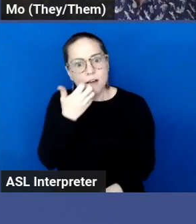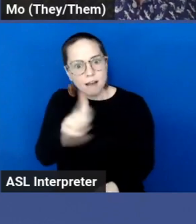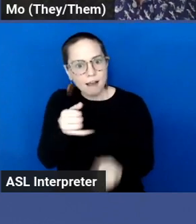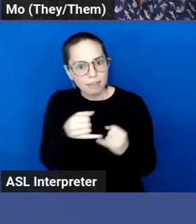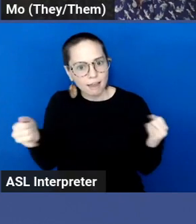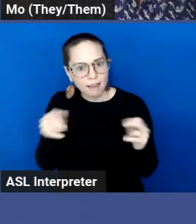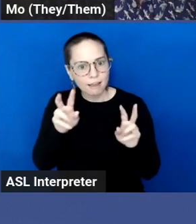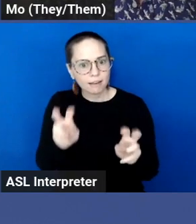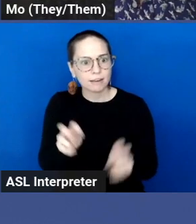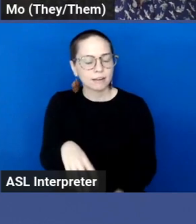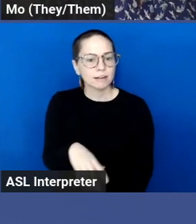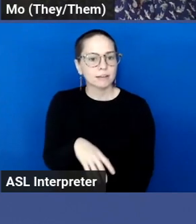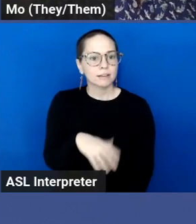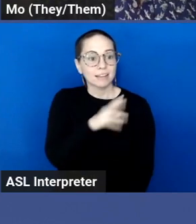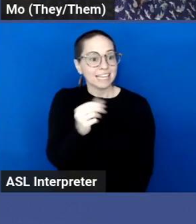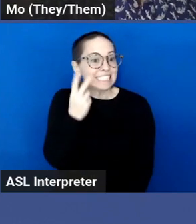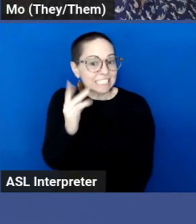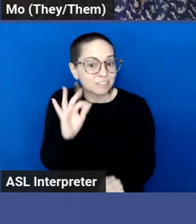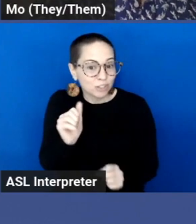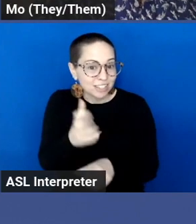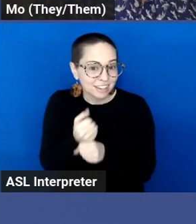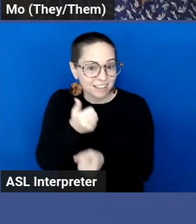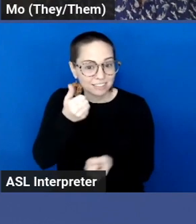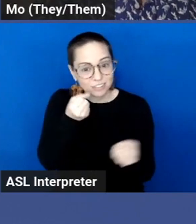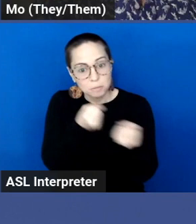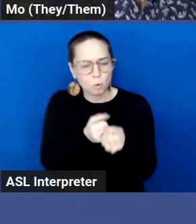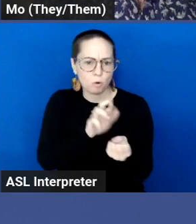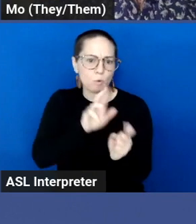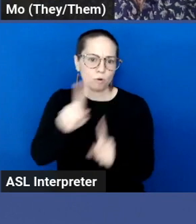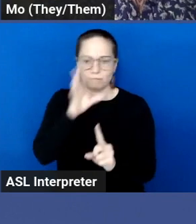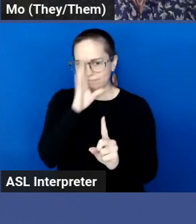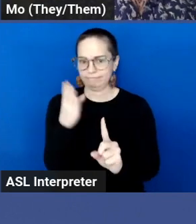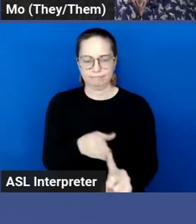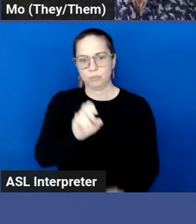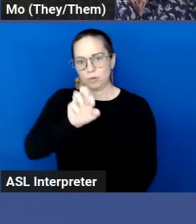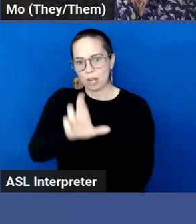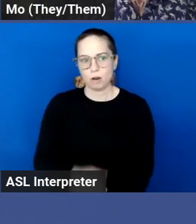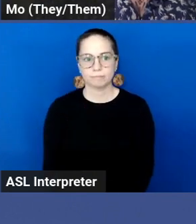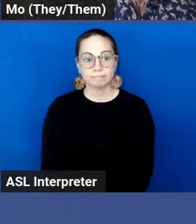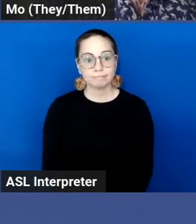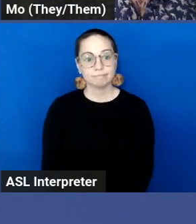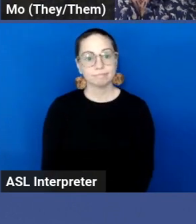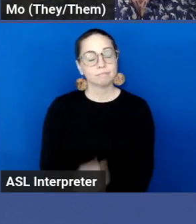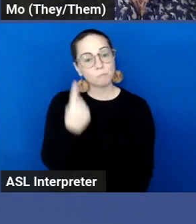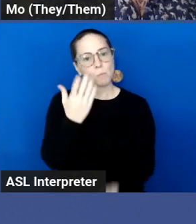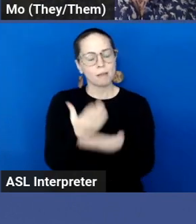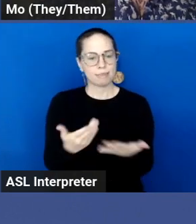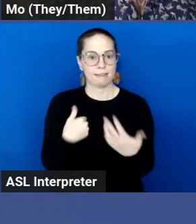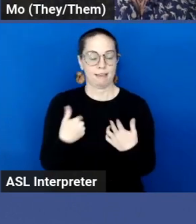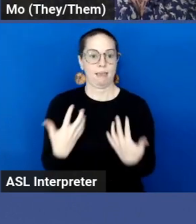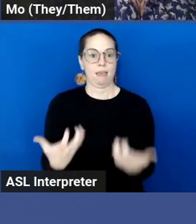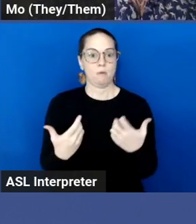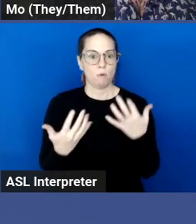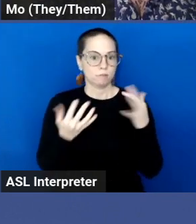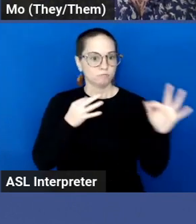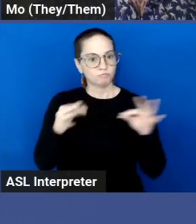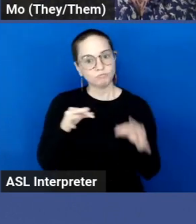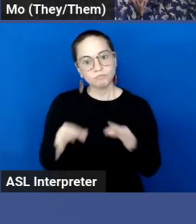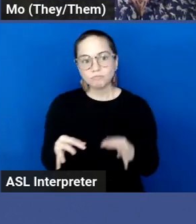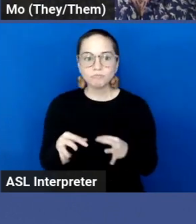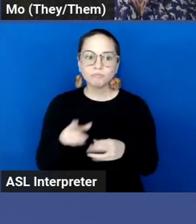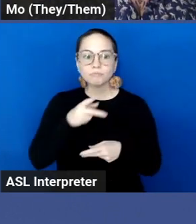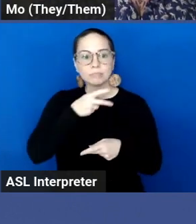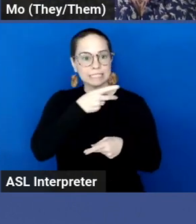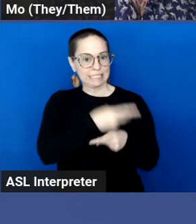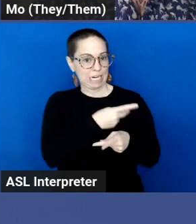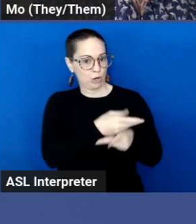and see if you can get support or go to an ER. So one of the things that I wanted to go over is caregiver